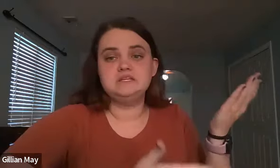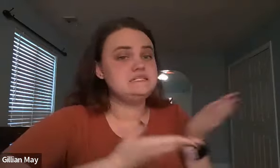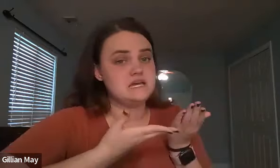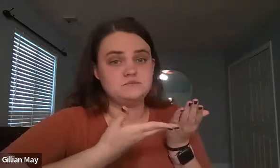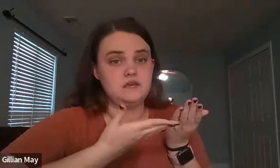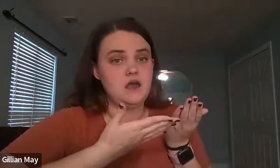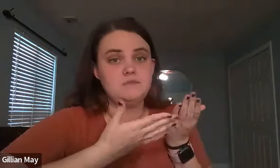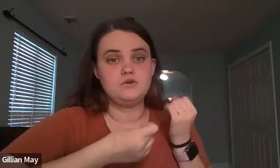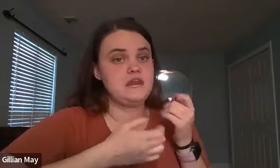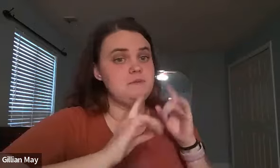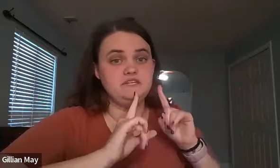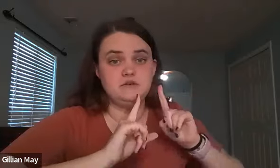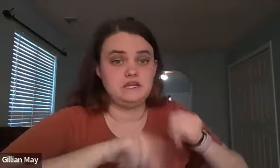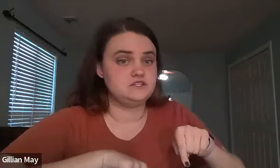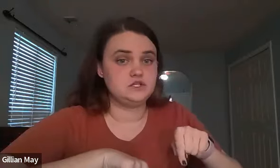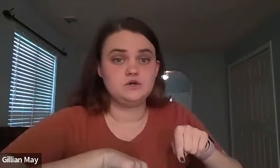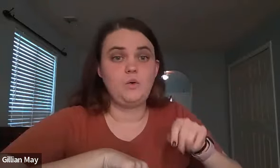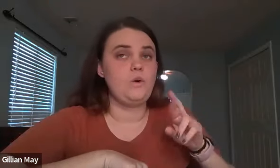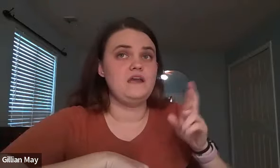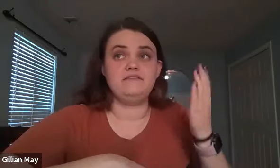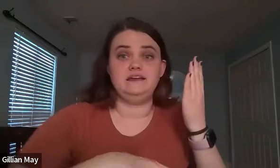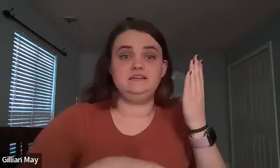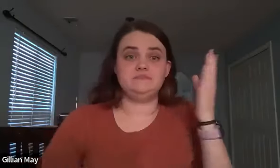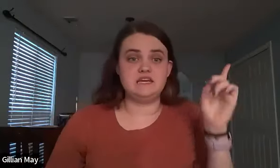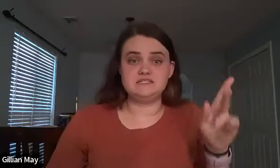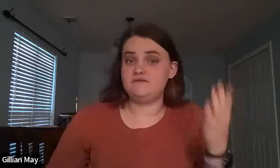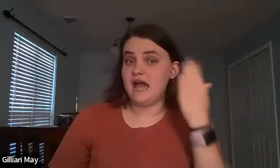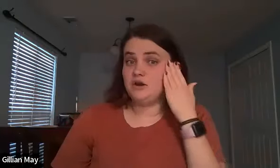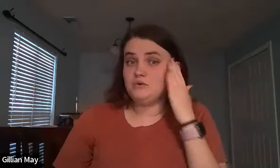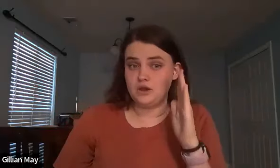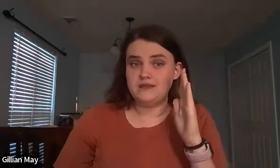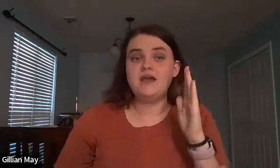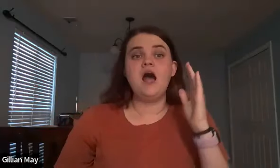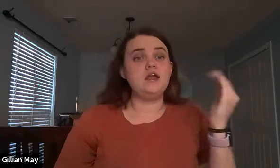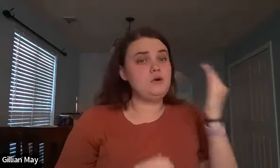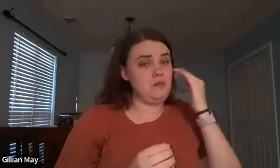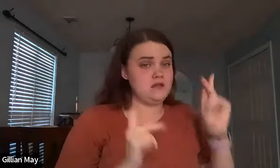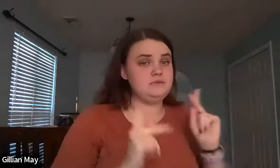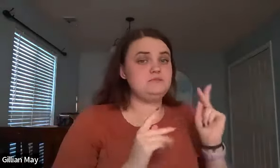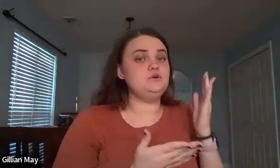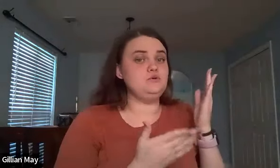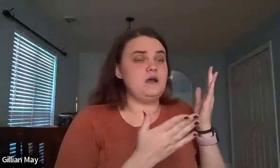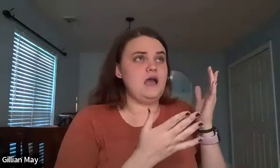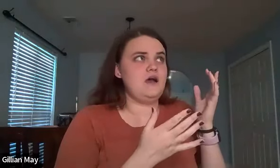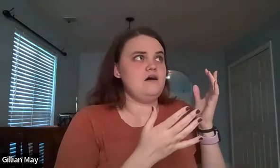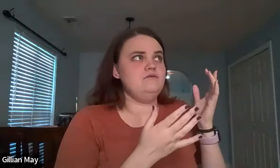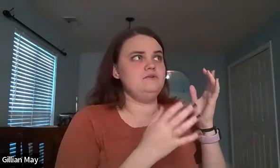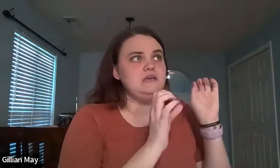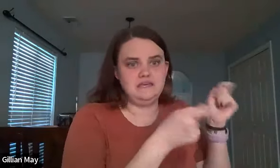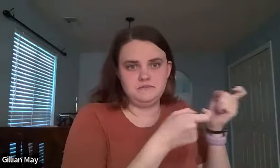please ask me. I'm more than happy to answer. Or if, like Miss Katie said, if I don't know it, I know a lot of people who can give me those